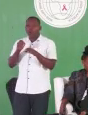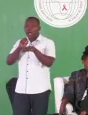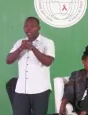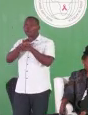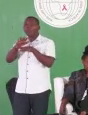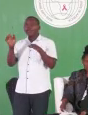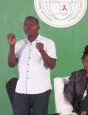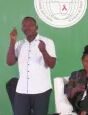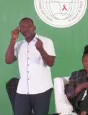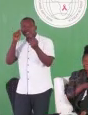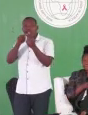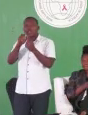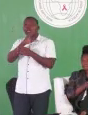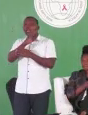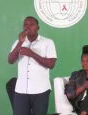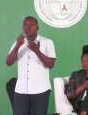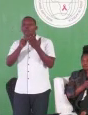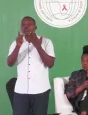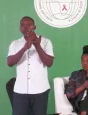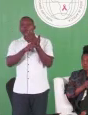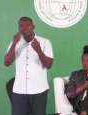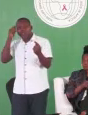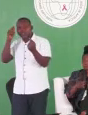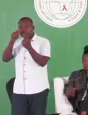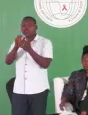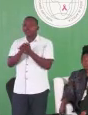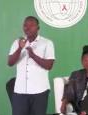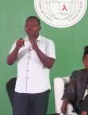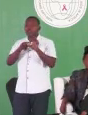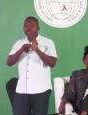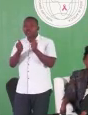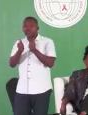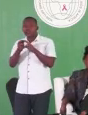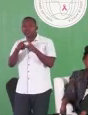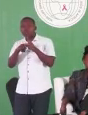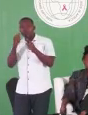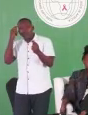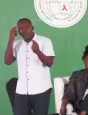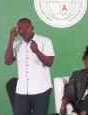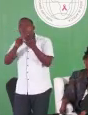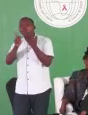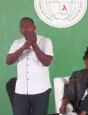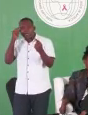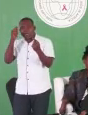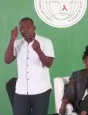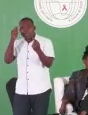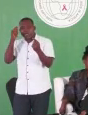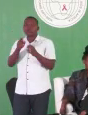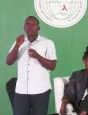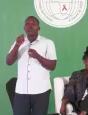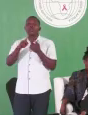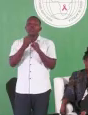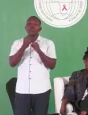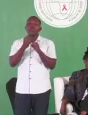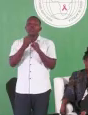targets and programmatic targets. If we start from the programmatic targets, we need to make sure that our